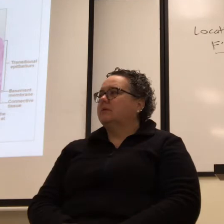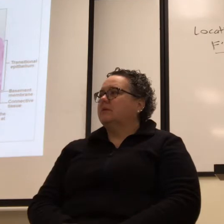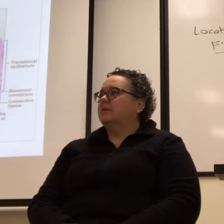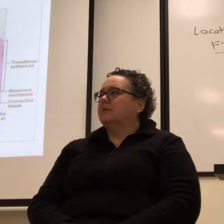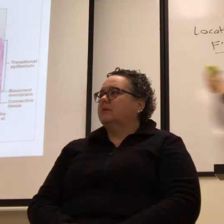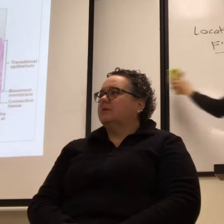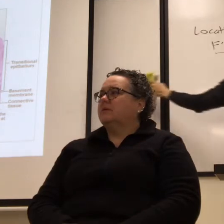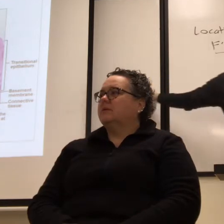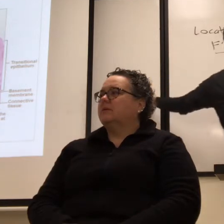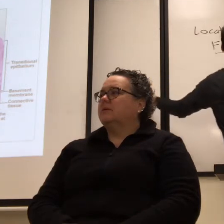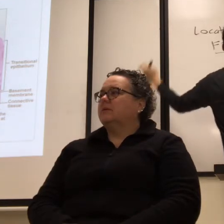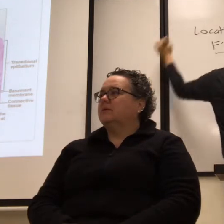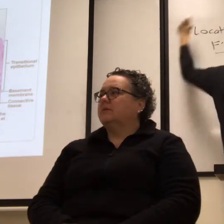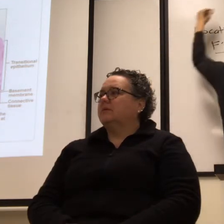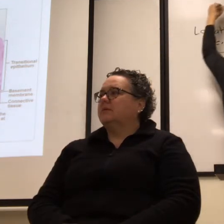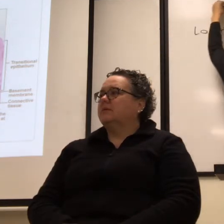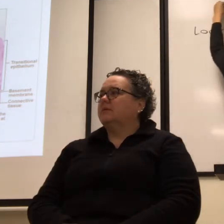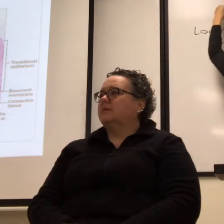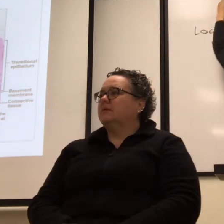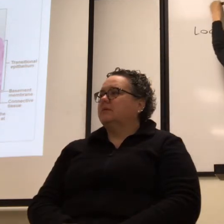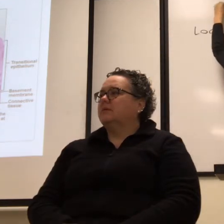okay.